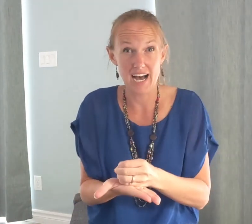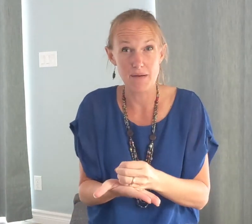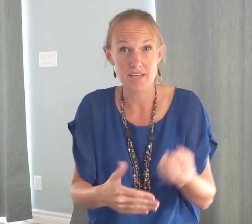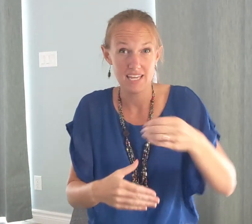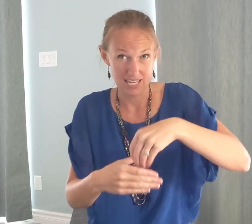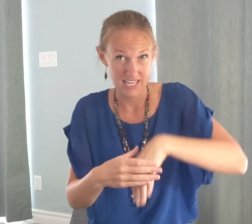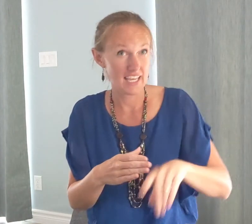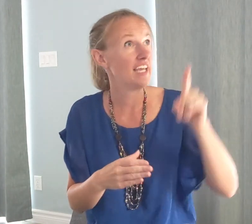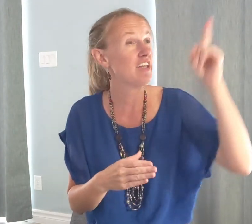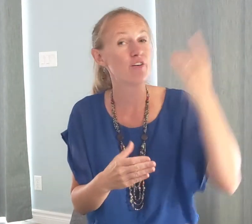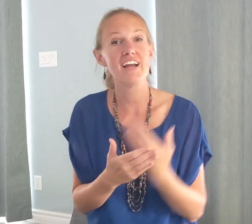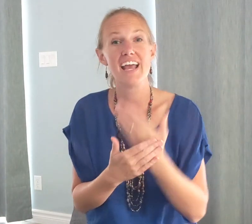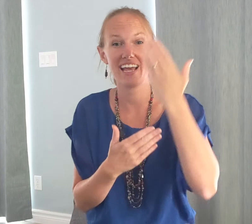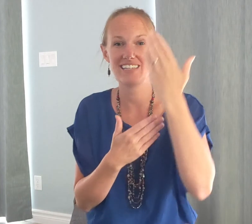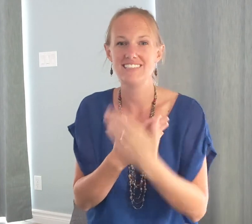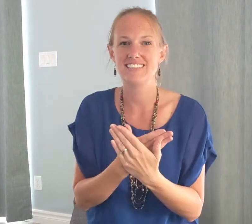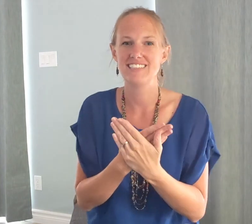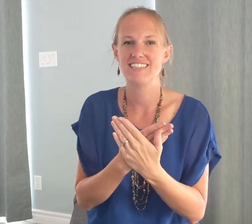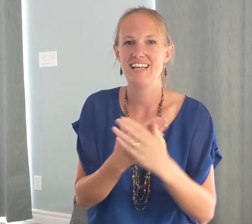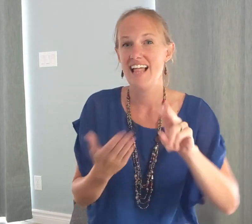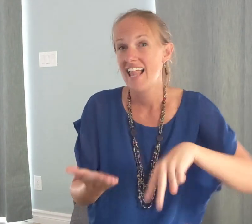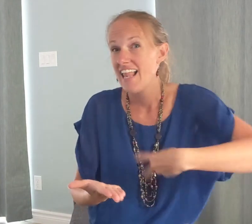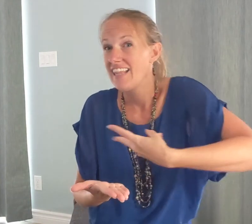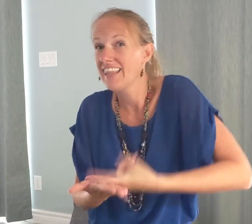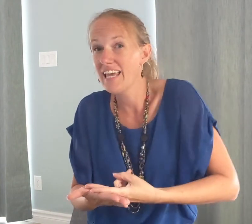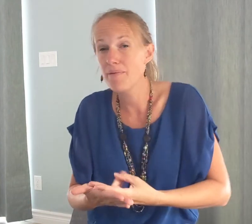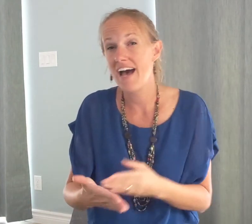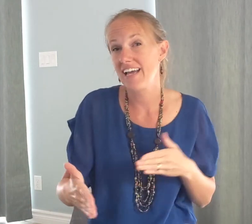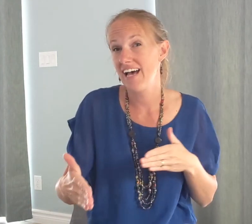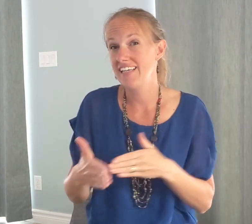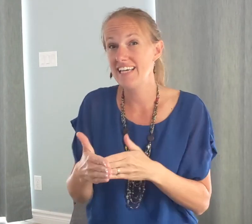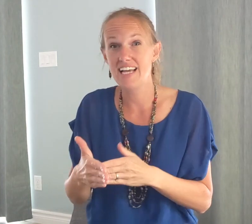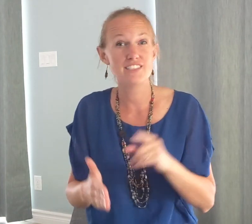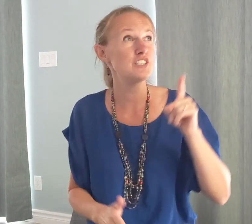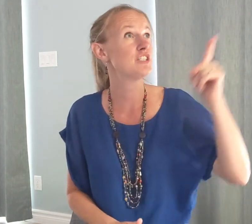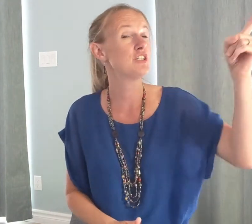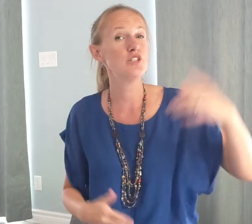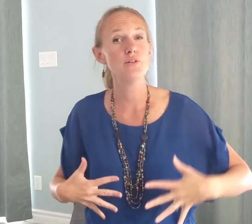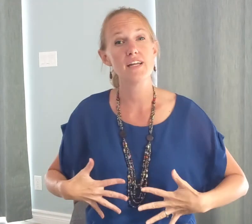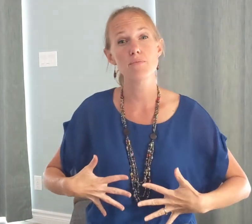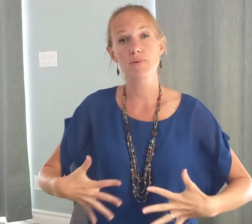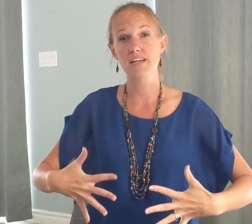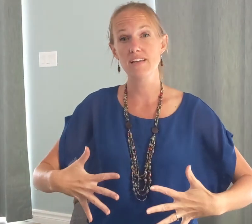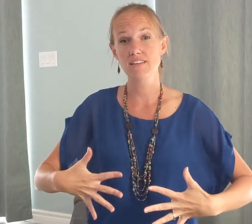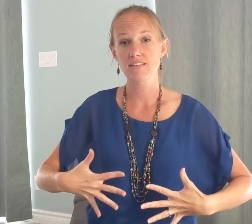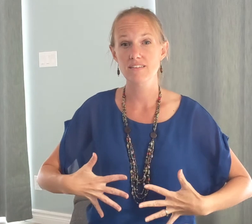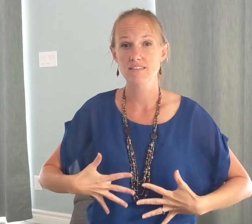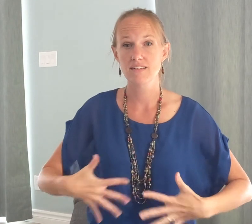cup in your hand, lay back against you and breathe.